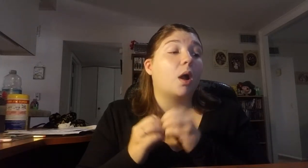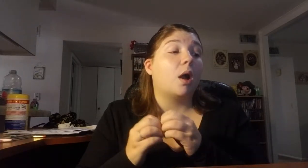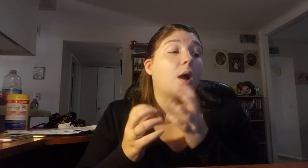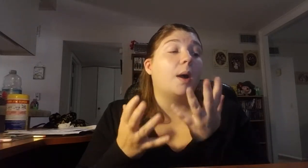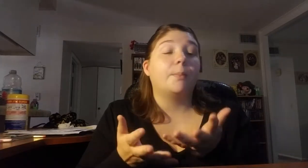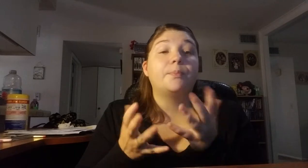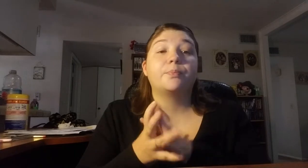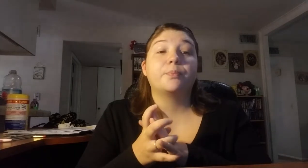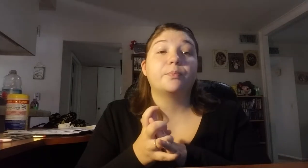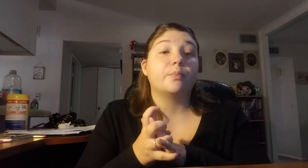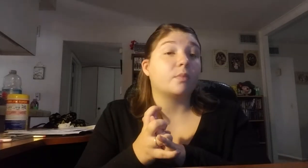more